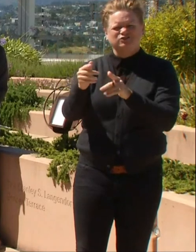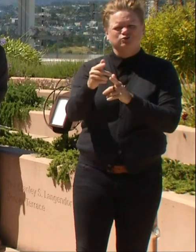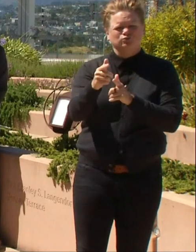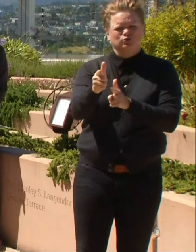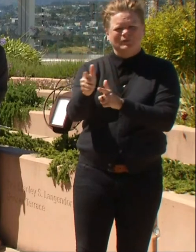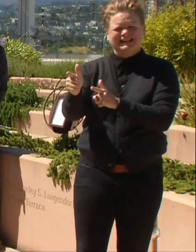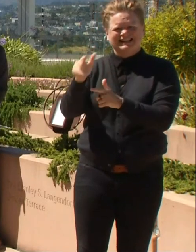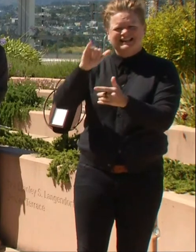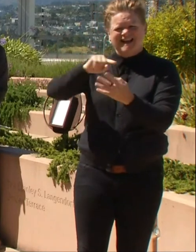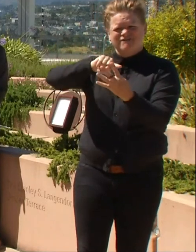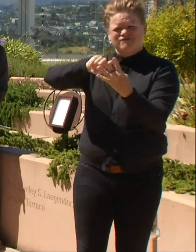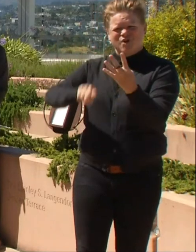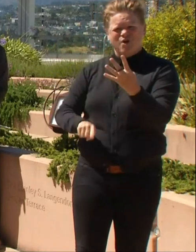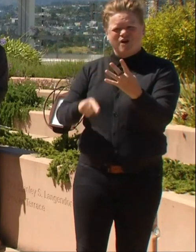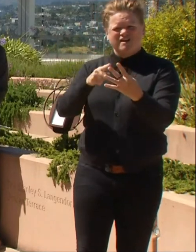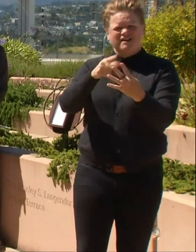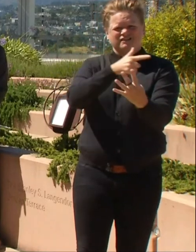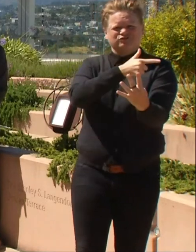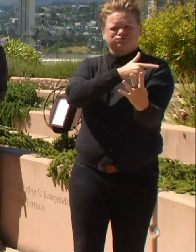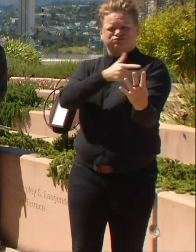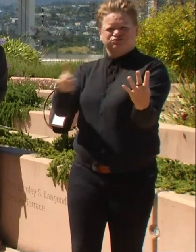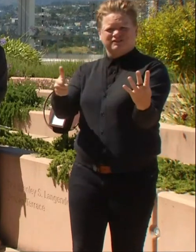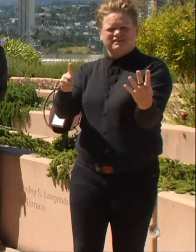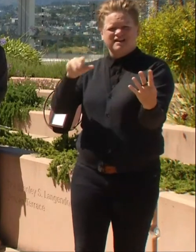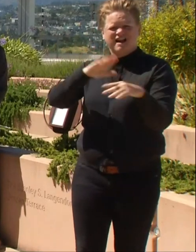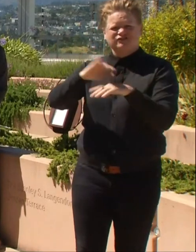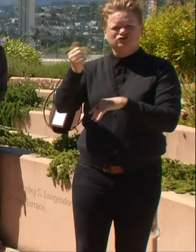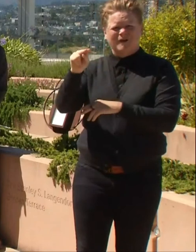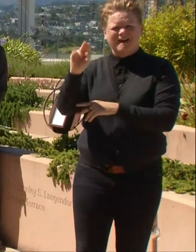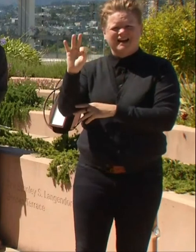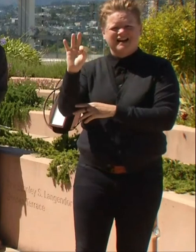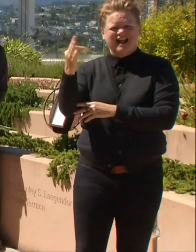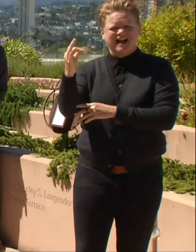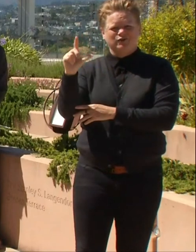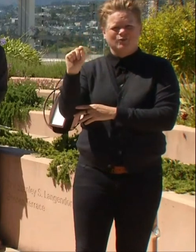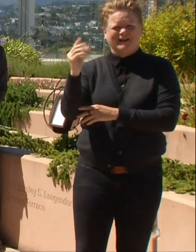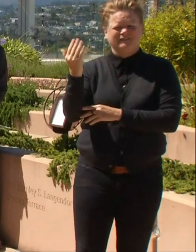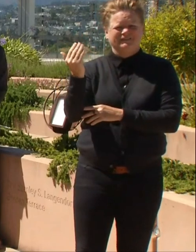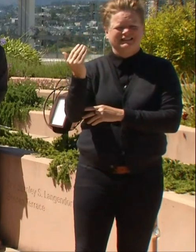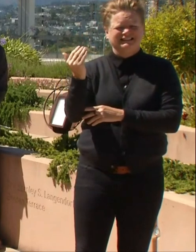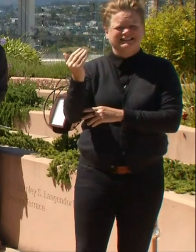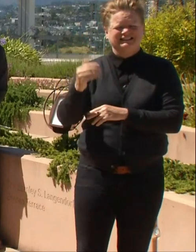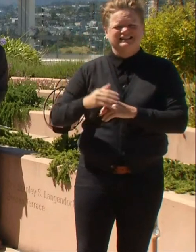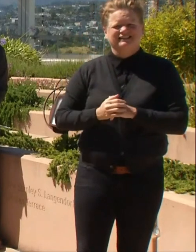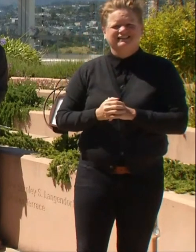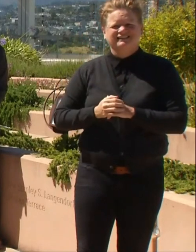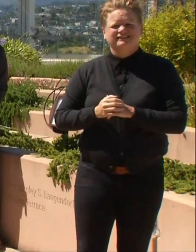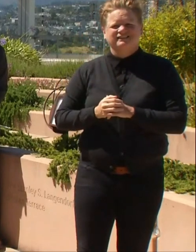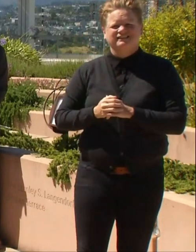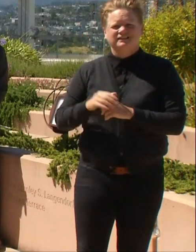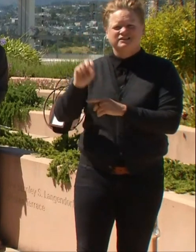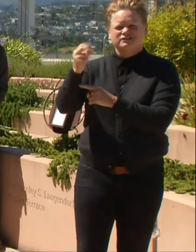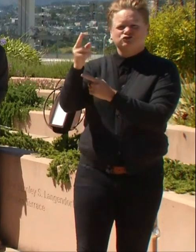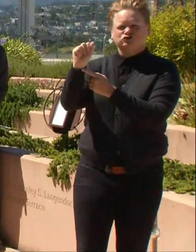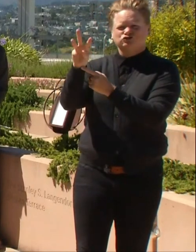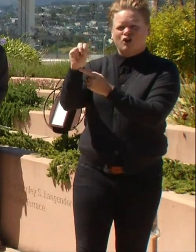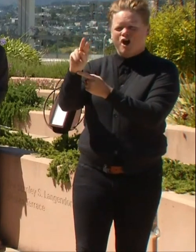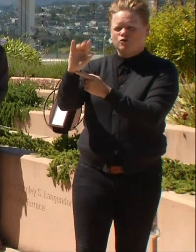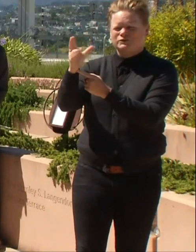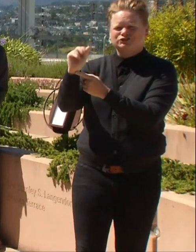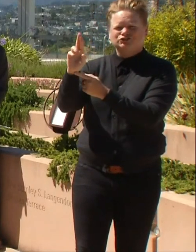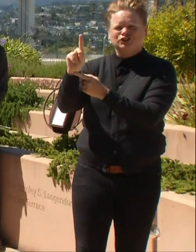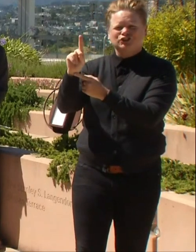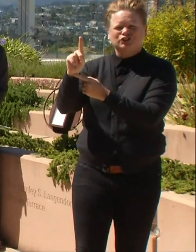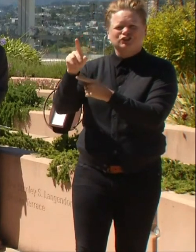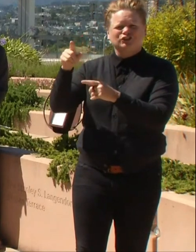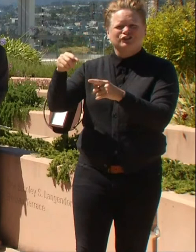on January 9, 2015. It wasn't a pocket knife that killed Sean Richards' two brothers, and it wasn't a pocket knife that took the lives of